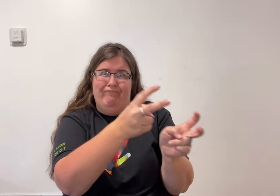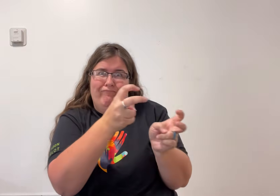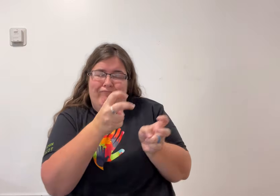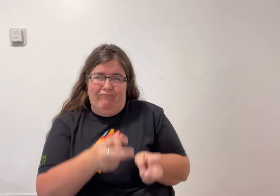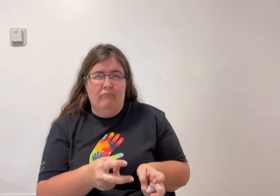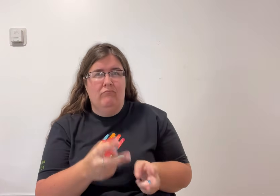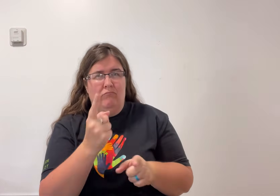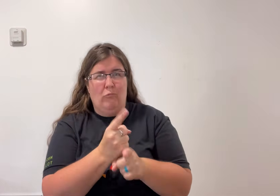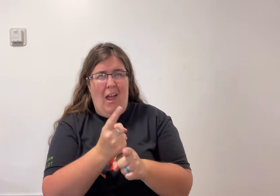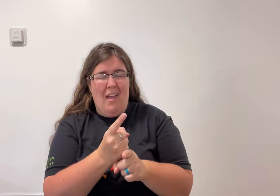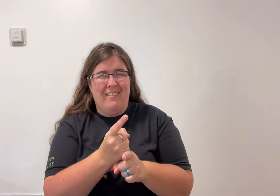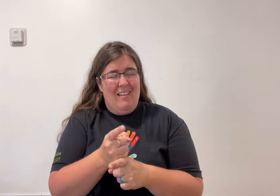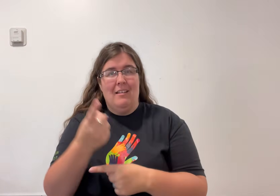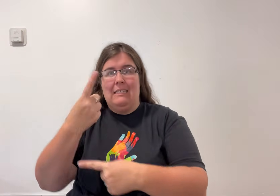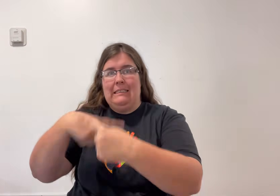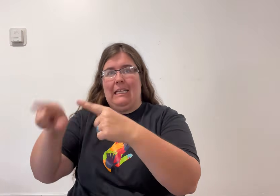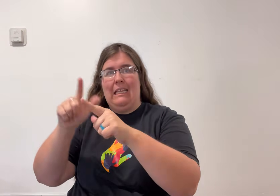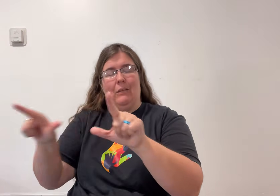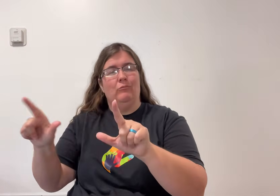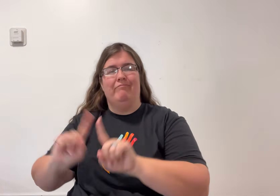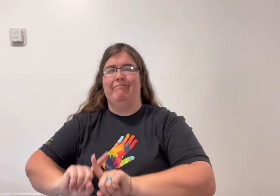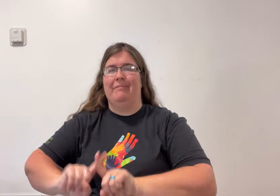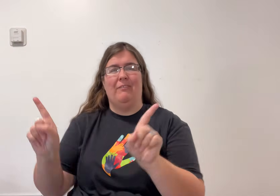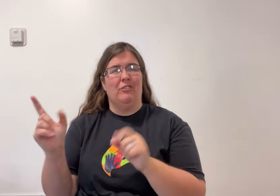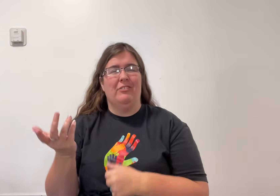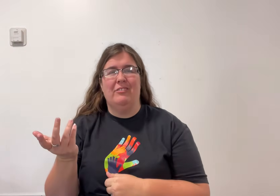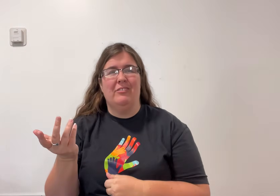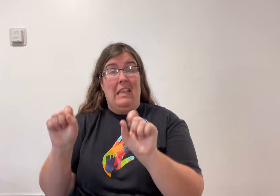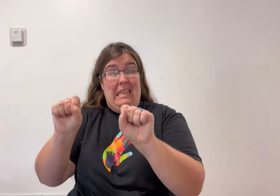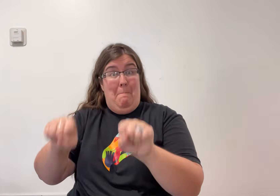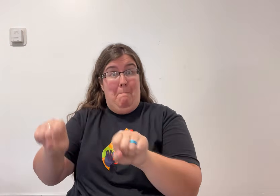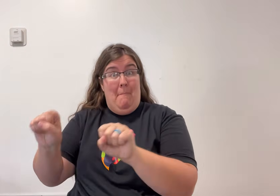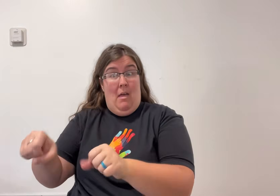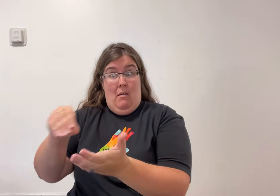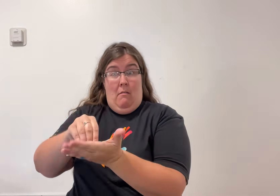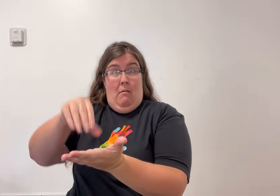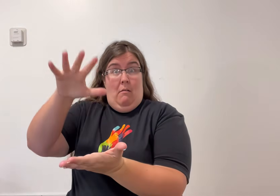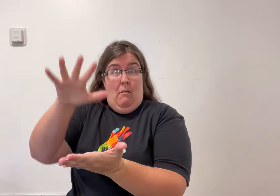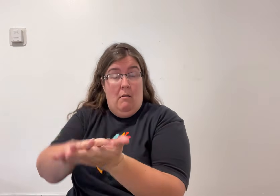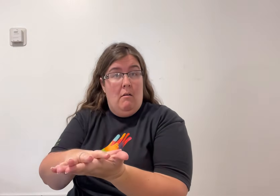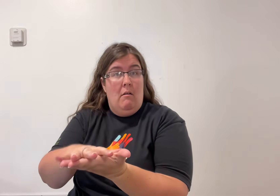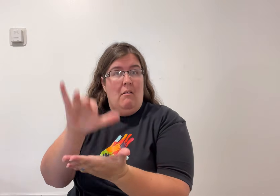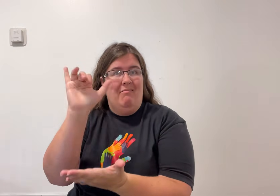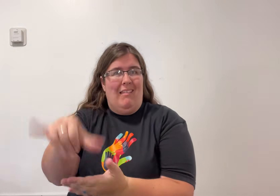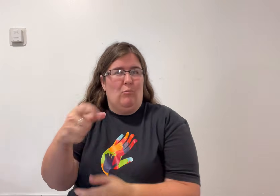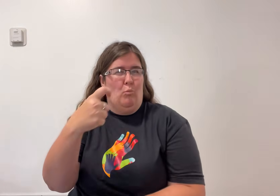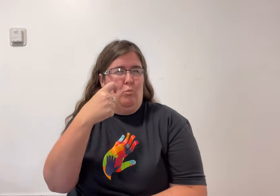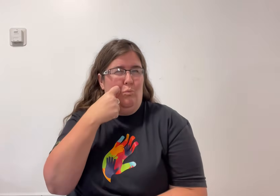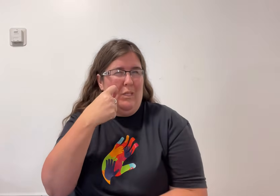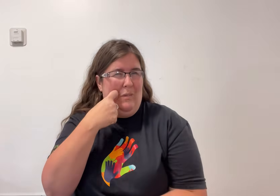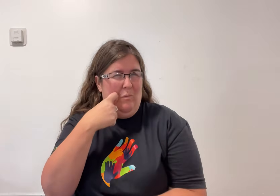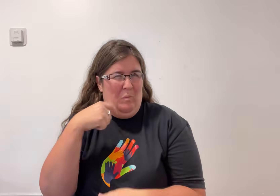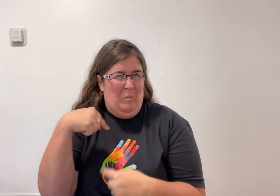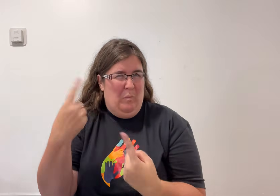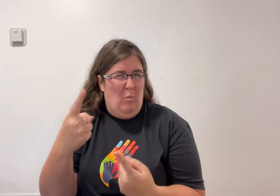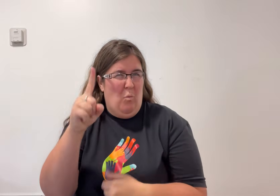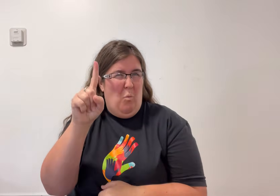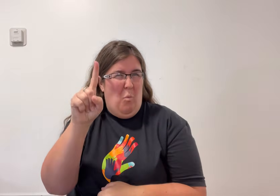pull from. With sign languages, it's different. The ability to record ASL is just such